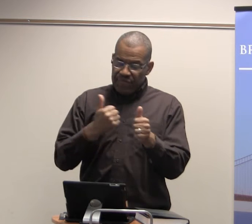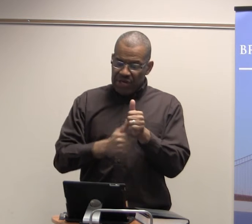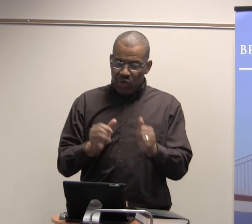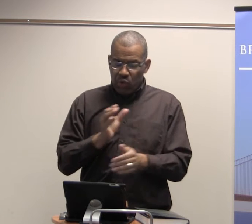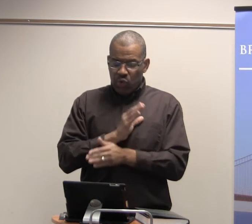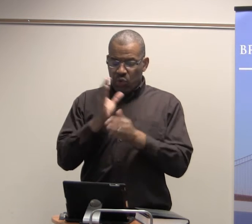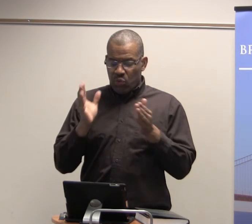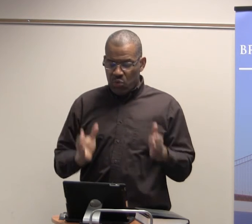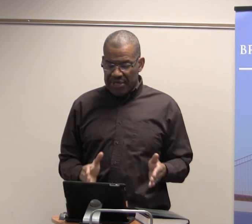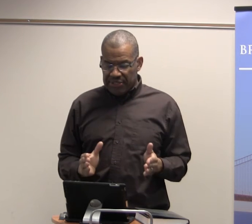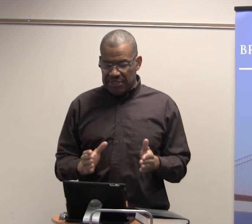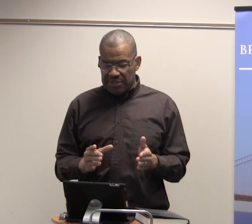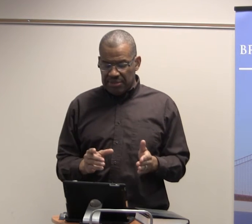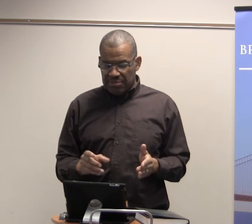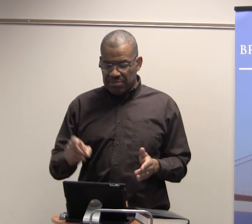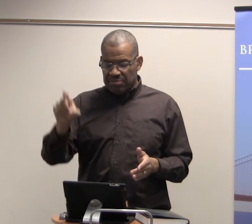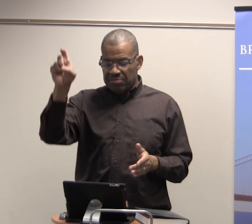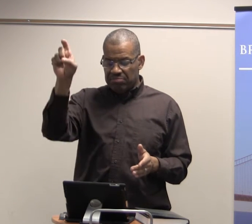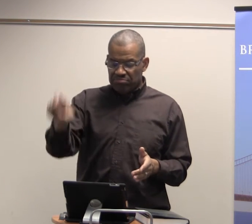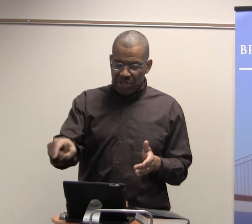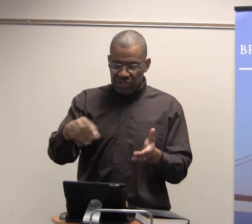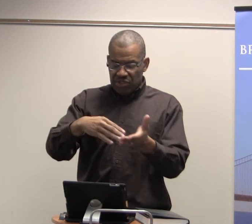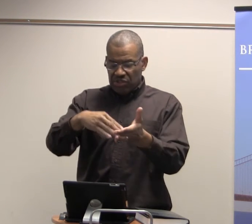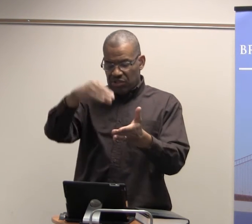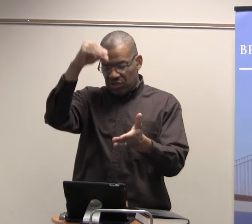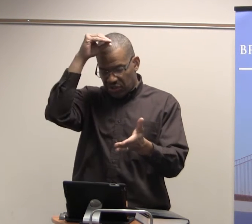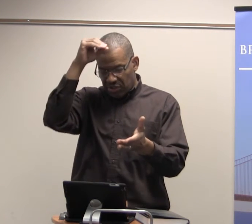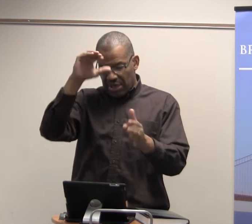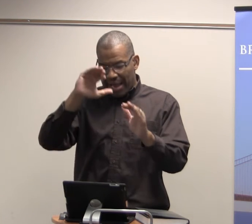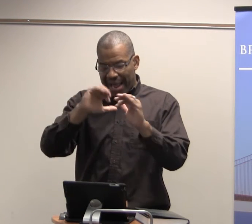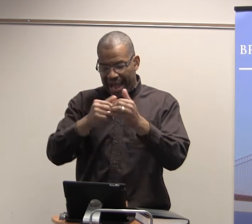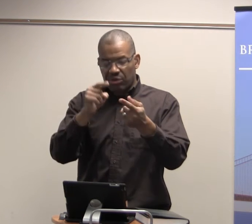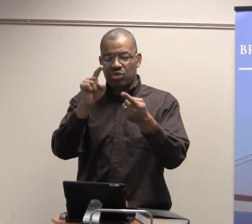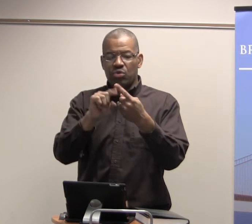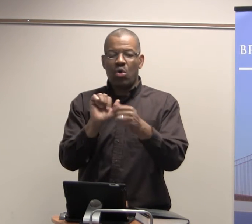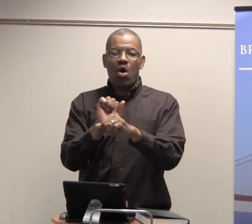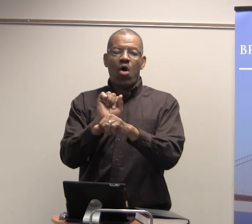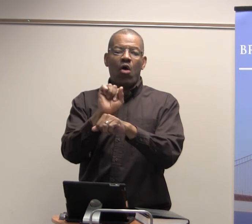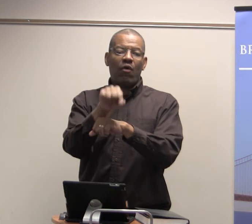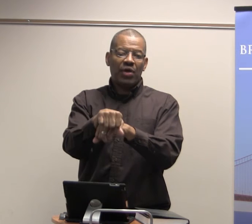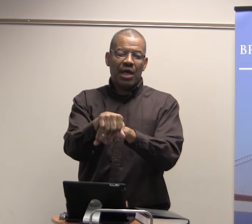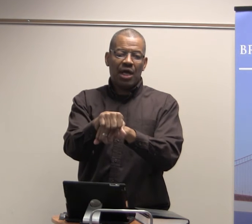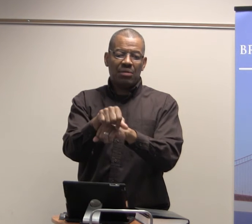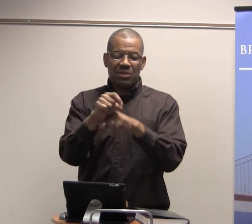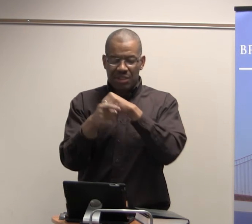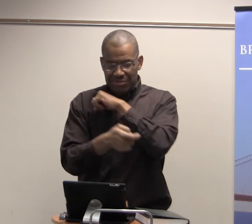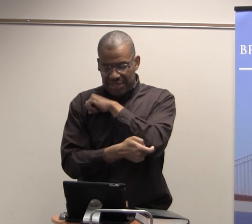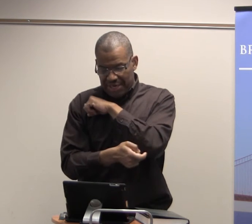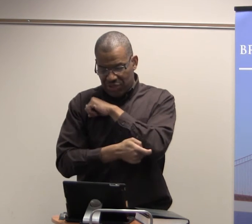Every Christian must learn how to overcome temptation.